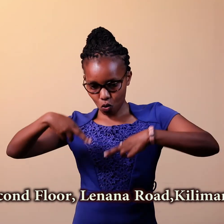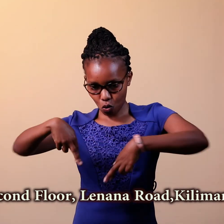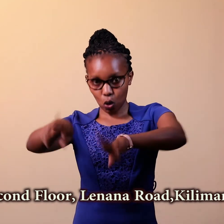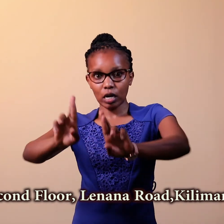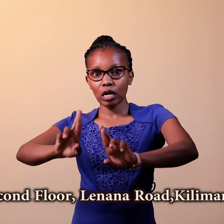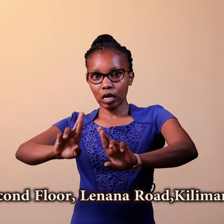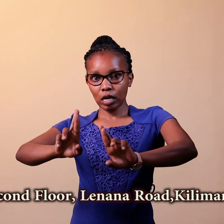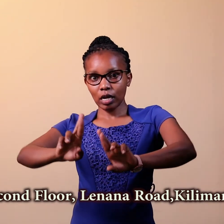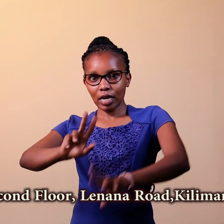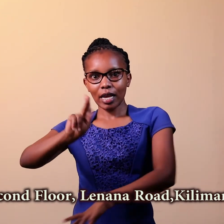Kilimani.